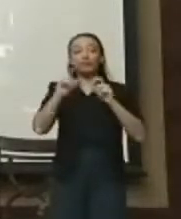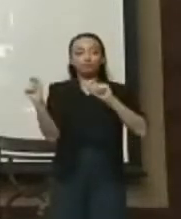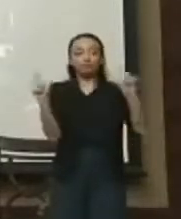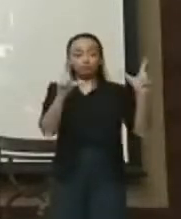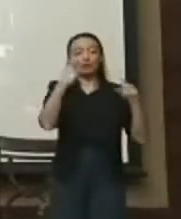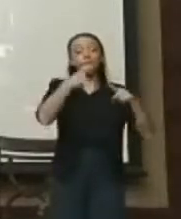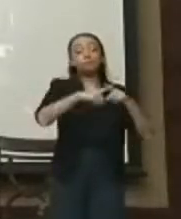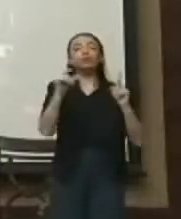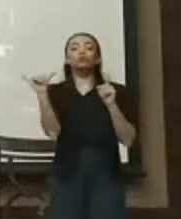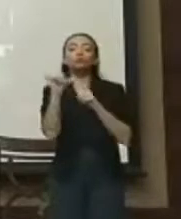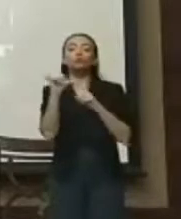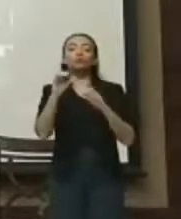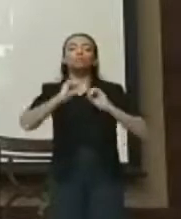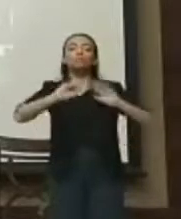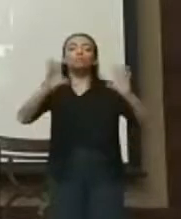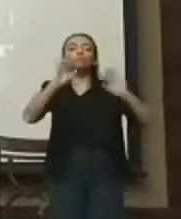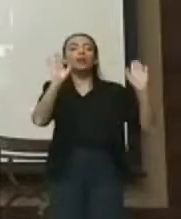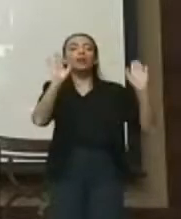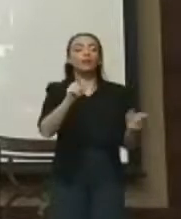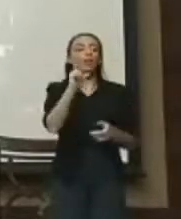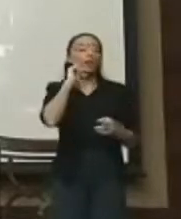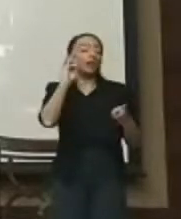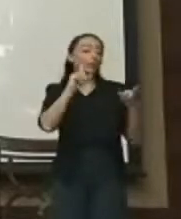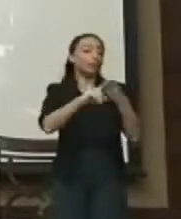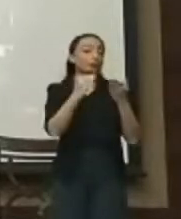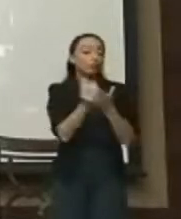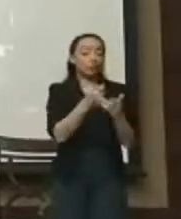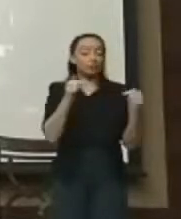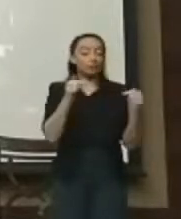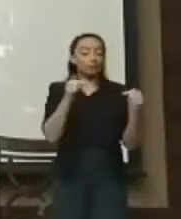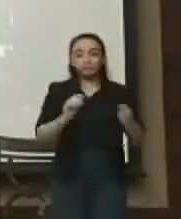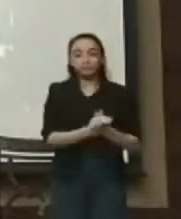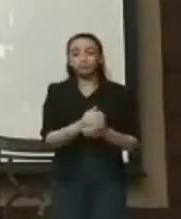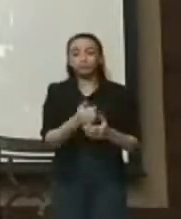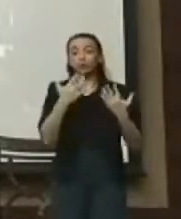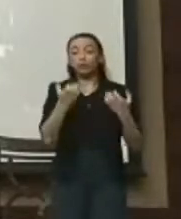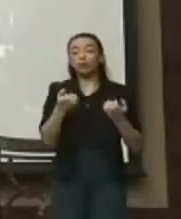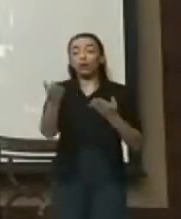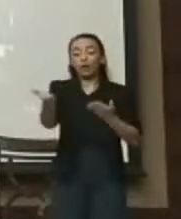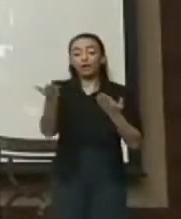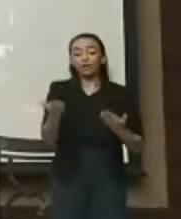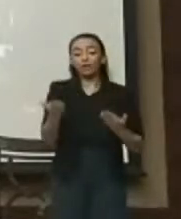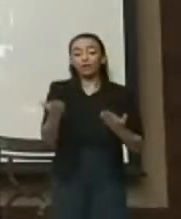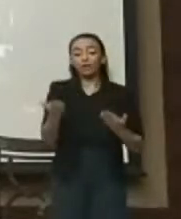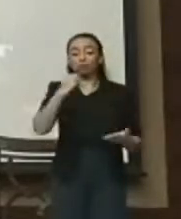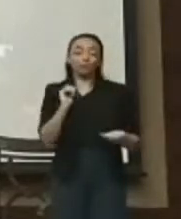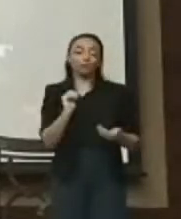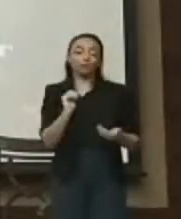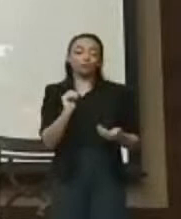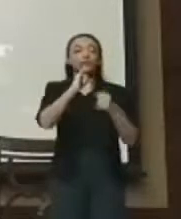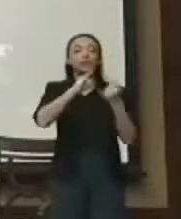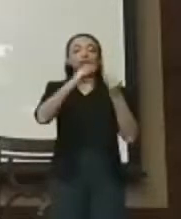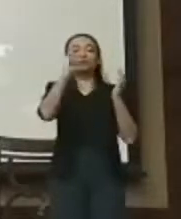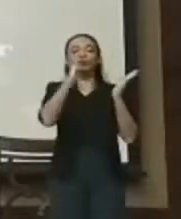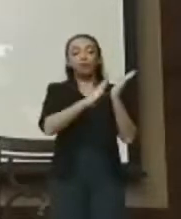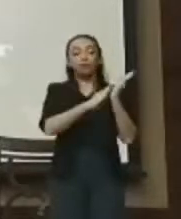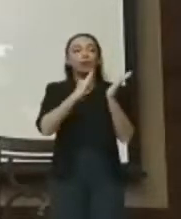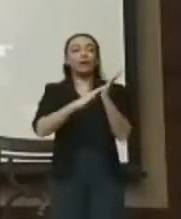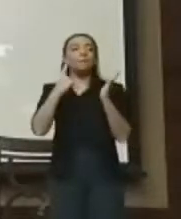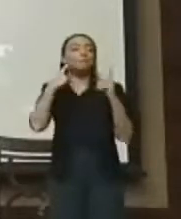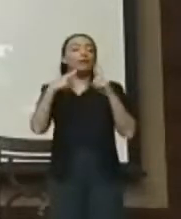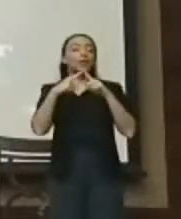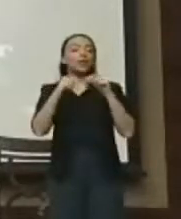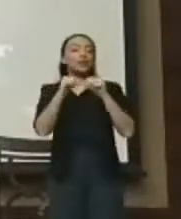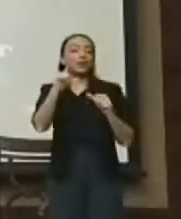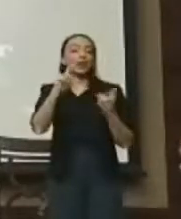YouTube pages. I'd now like to invite NCPDP Chairman, Mr. Som Mittal, on stage. Mr.